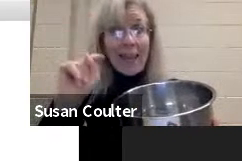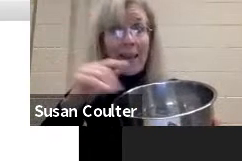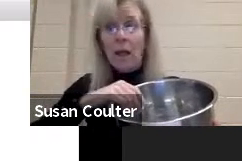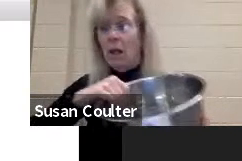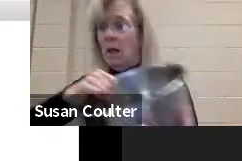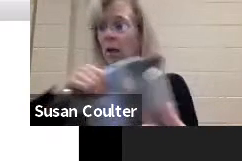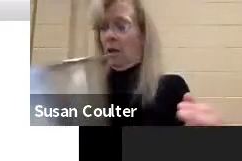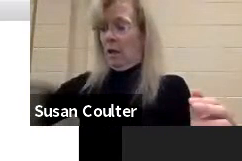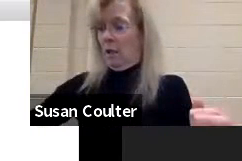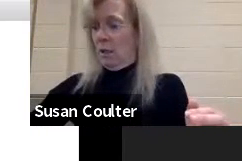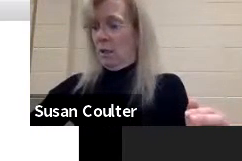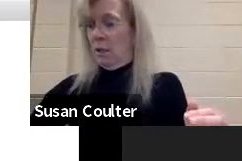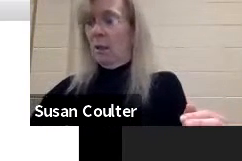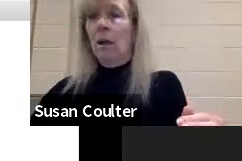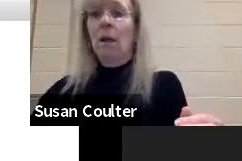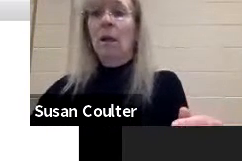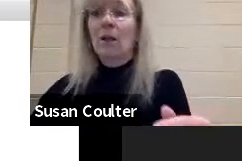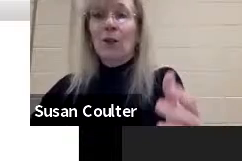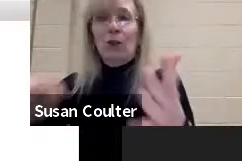fit.